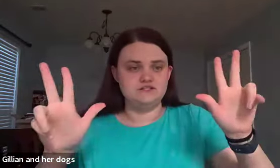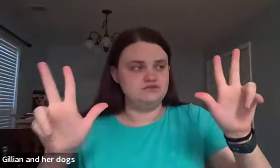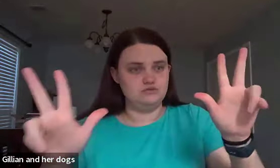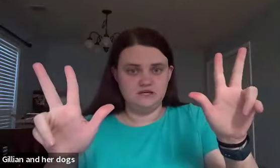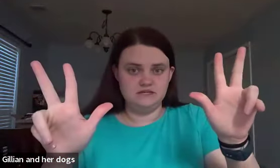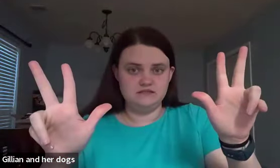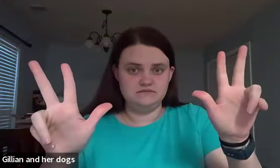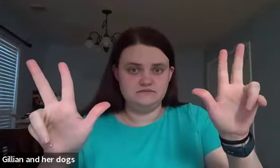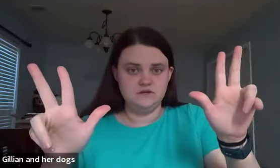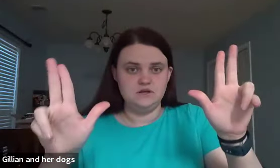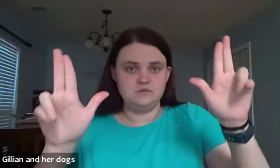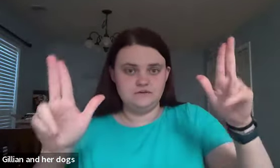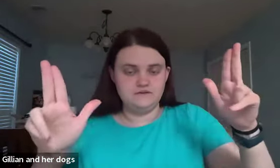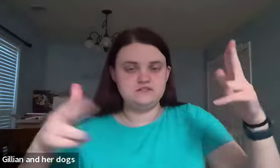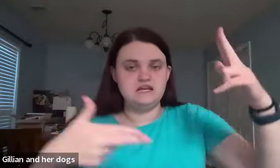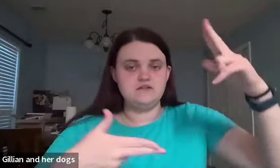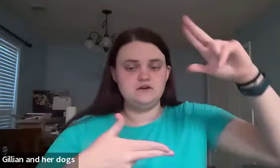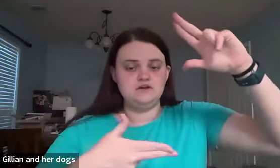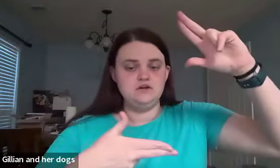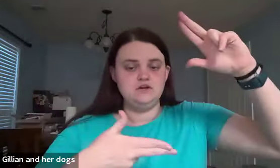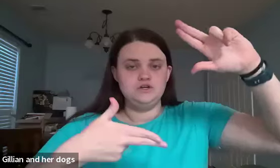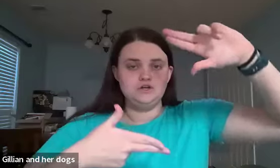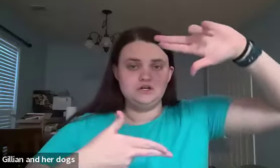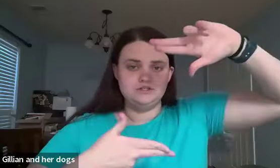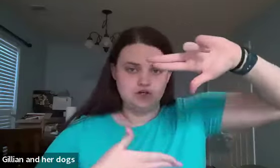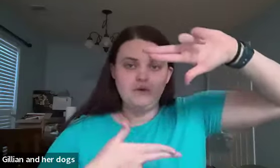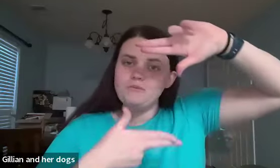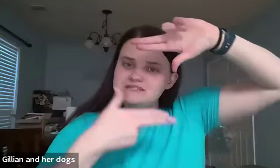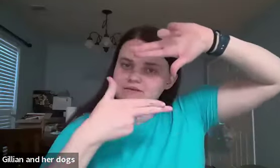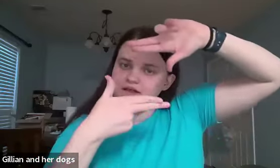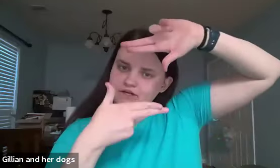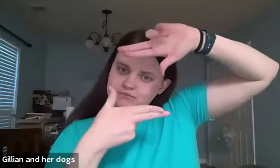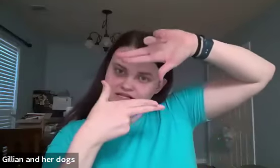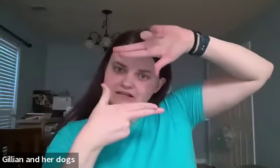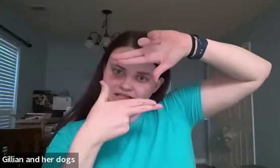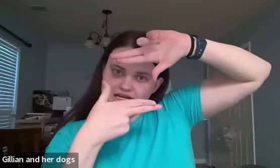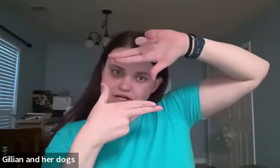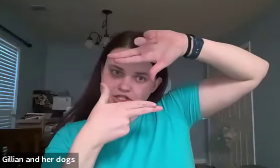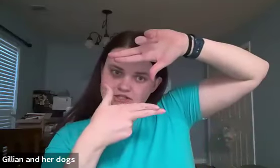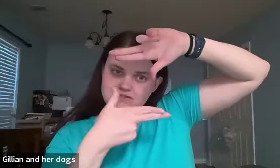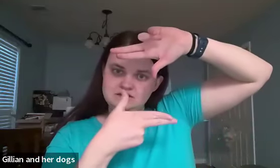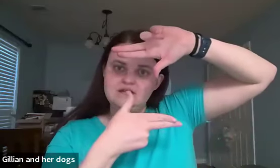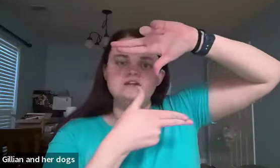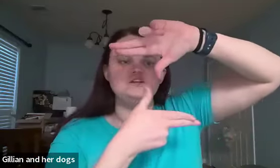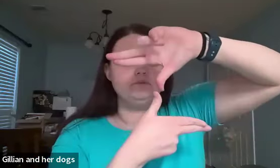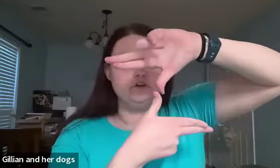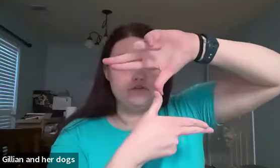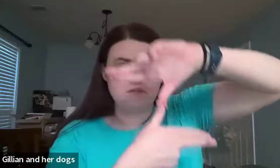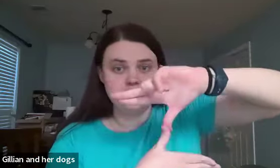these threes and put the fingers together. You're going to turn, almost think about like when you pretend to like take a picture. You're going to put your